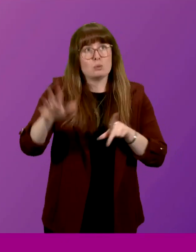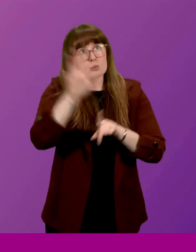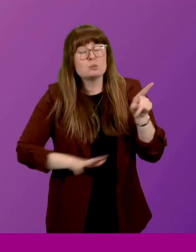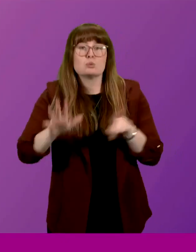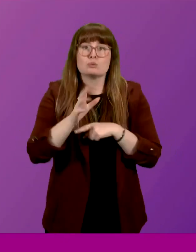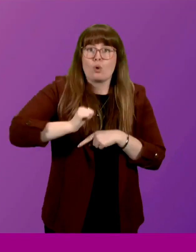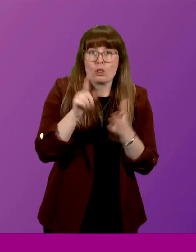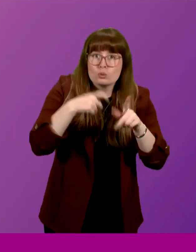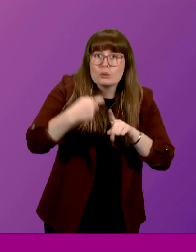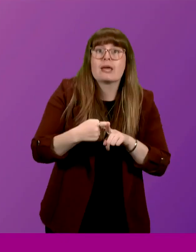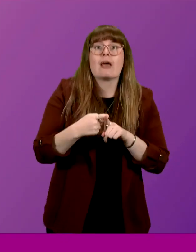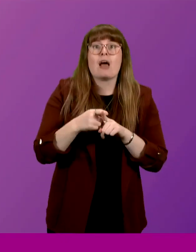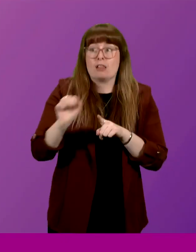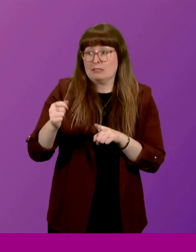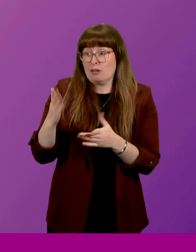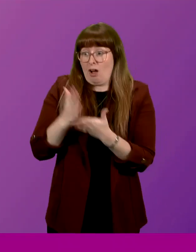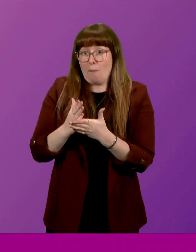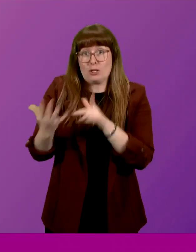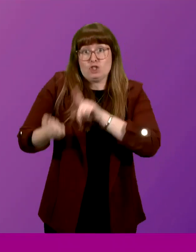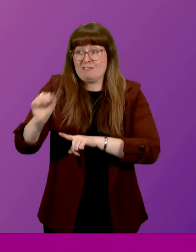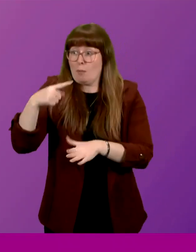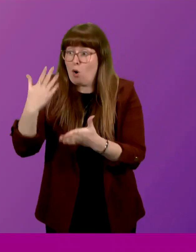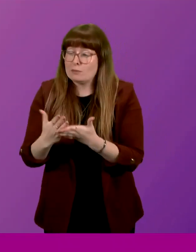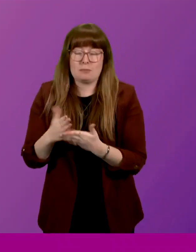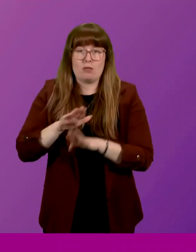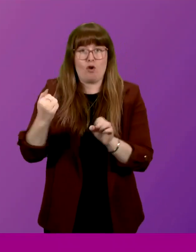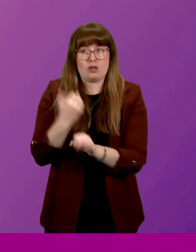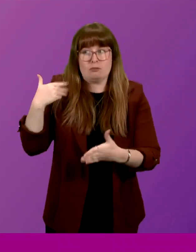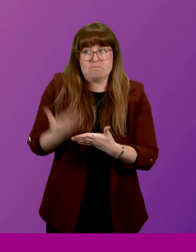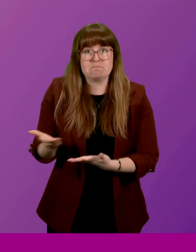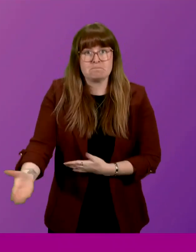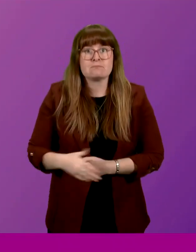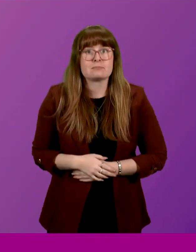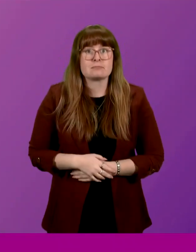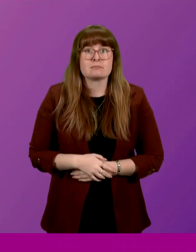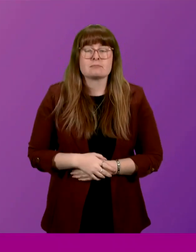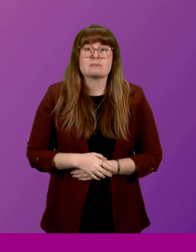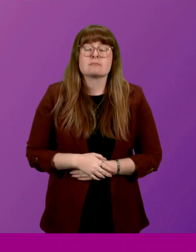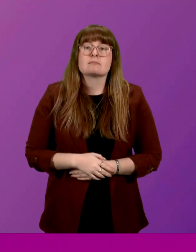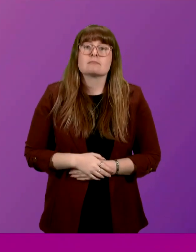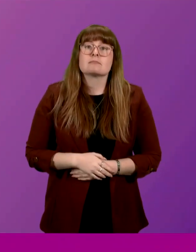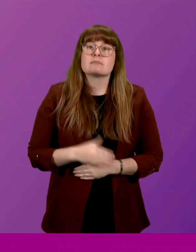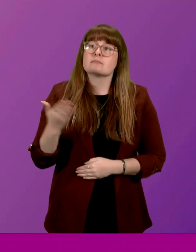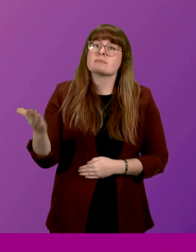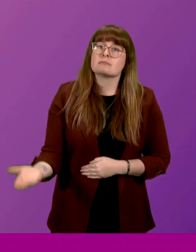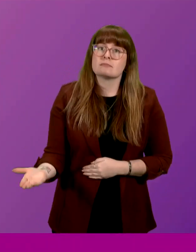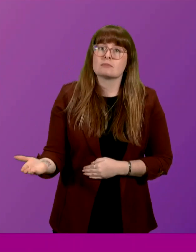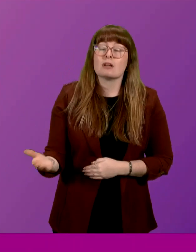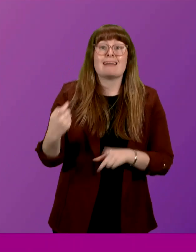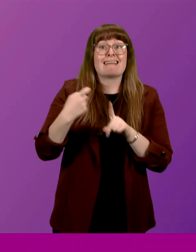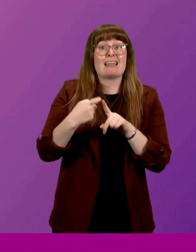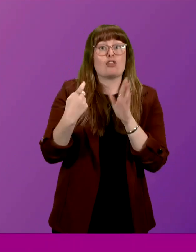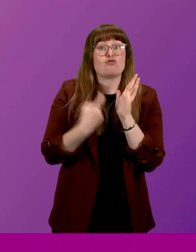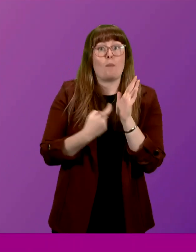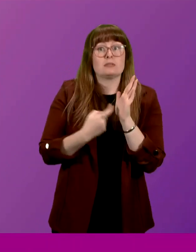its promises, which it has singularly failed to do to date. Douglas Ross. Thank you, Presiding Officer. Keith Rawlinson